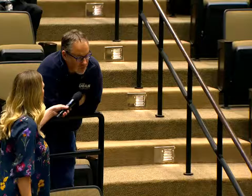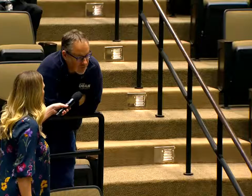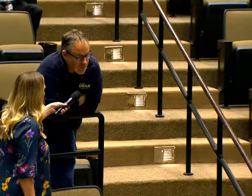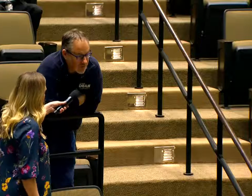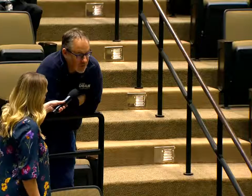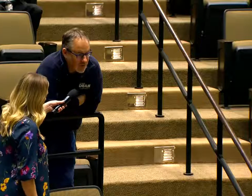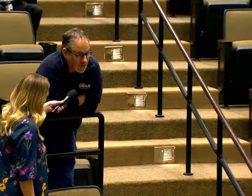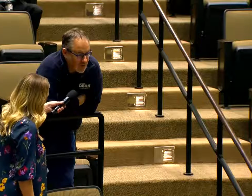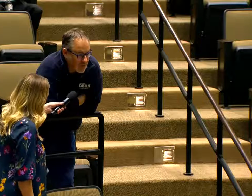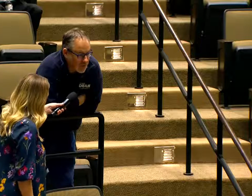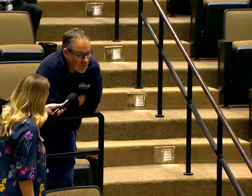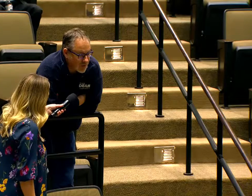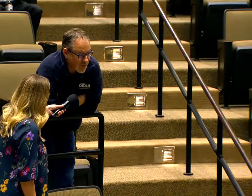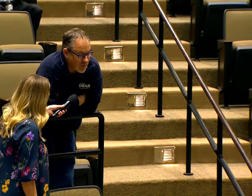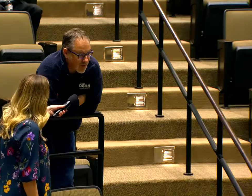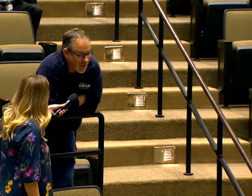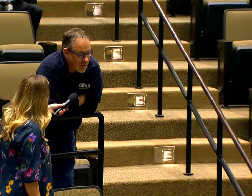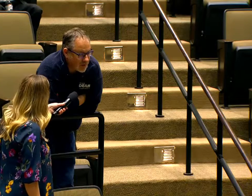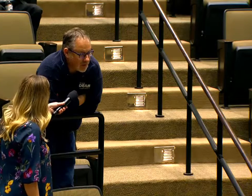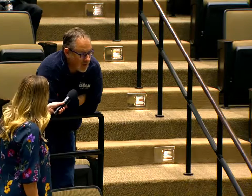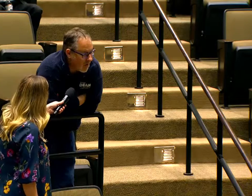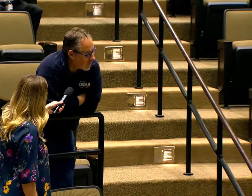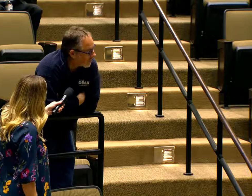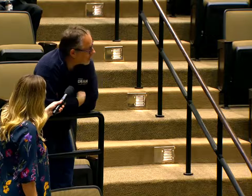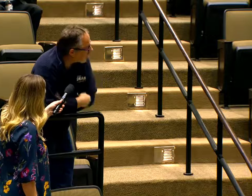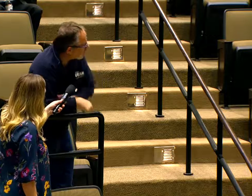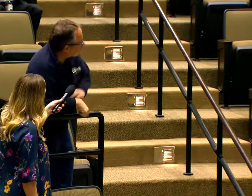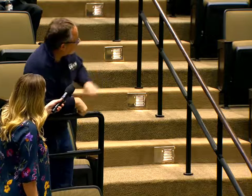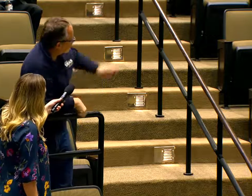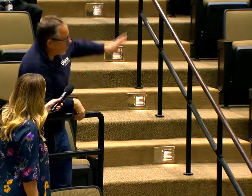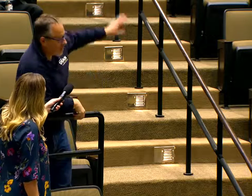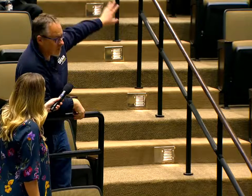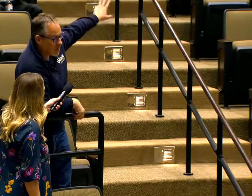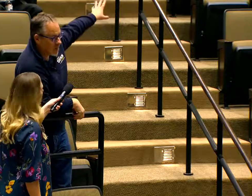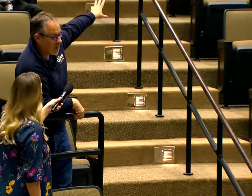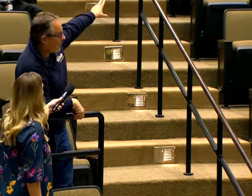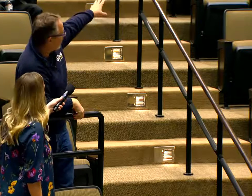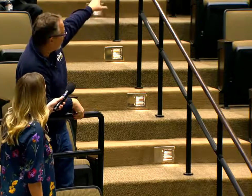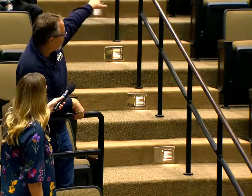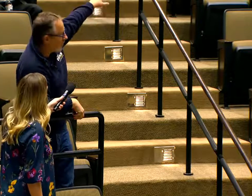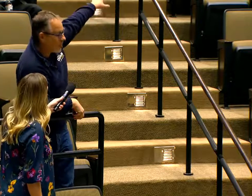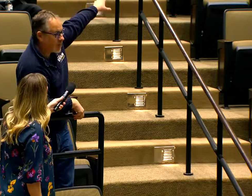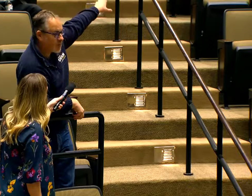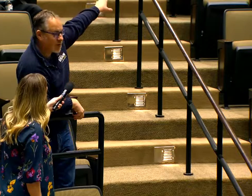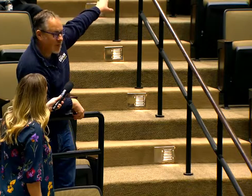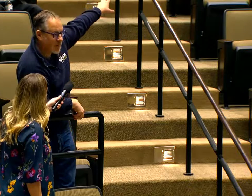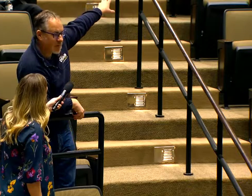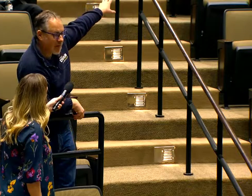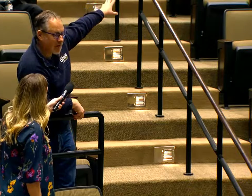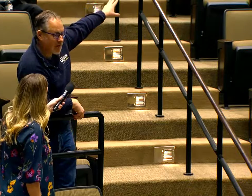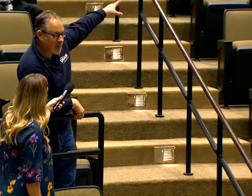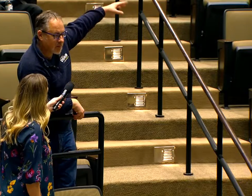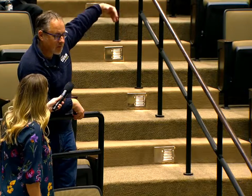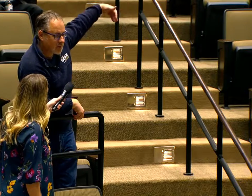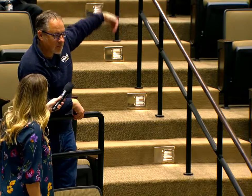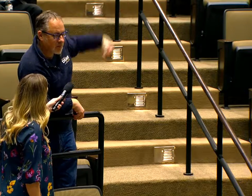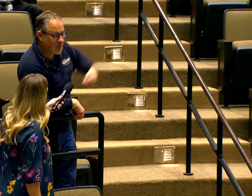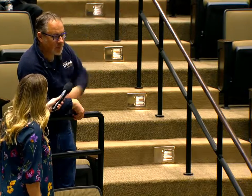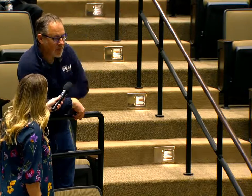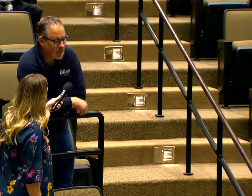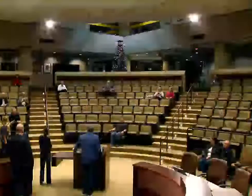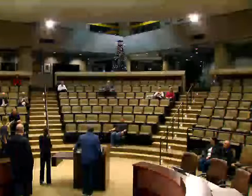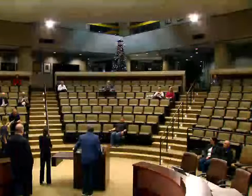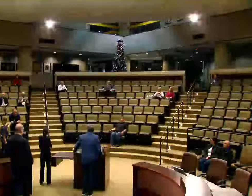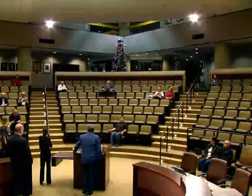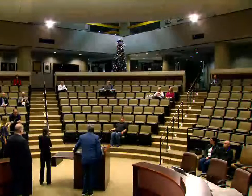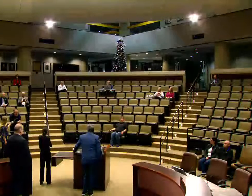And you said that you're going to try to put the sound guy off in the sound booth, or are we going to create something like where the Christmas tree is back here for